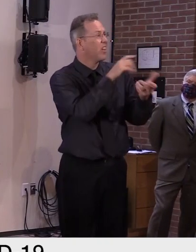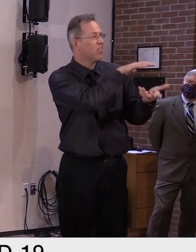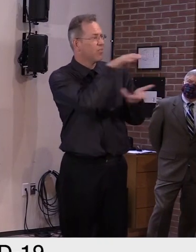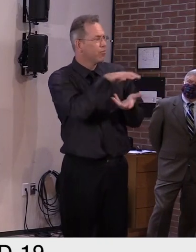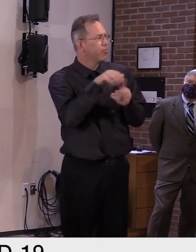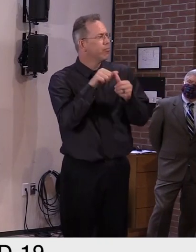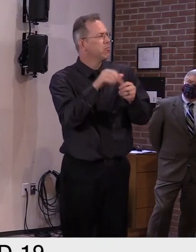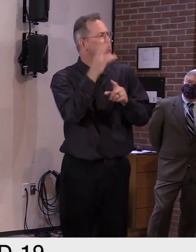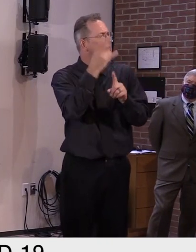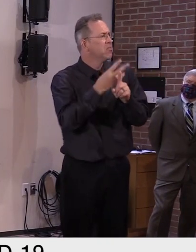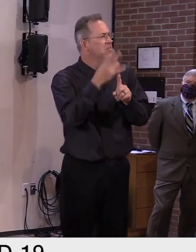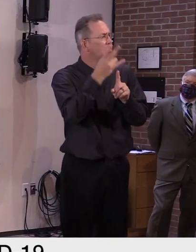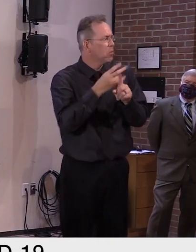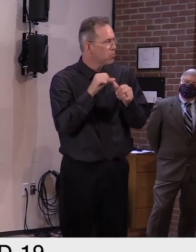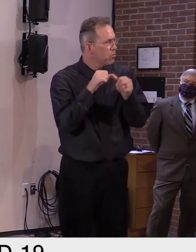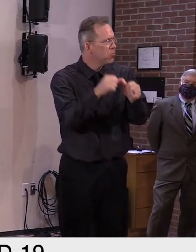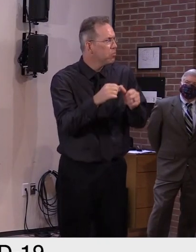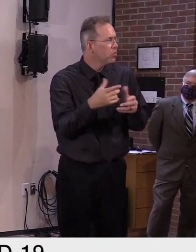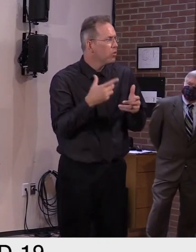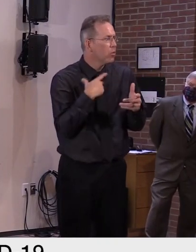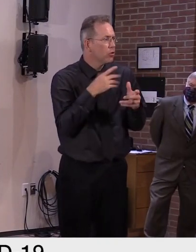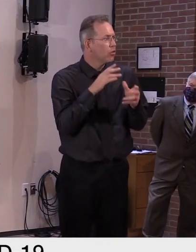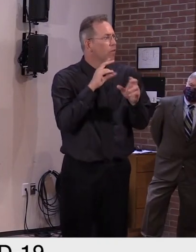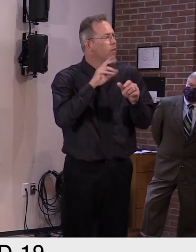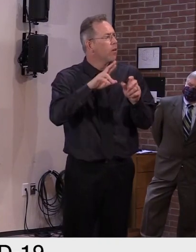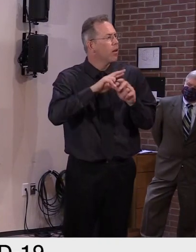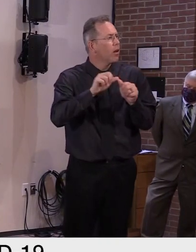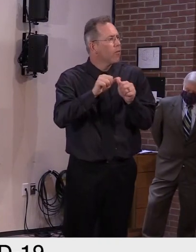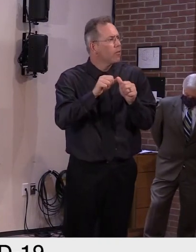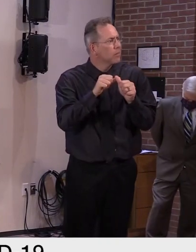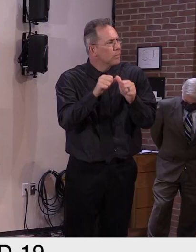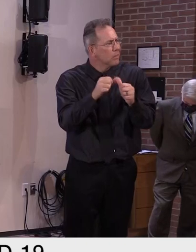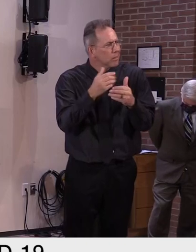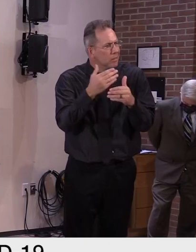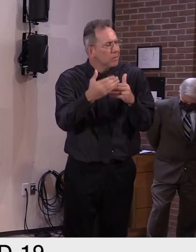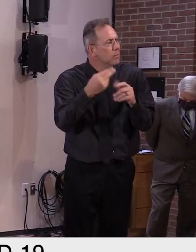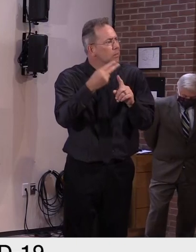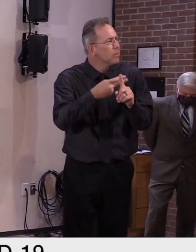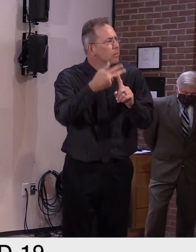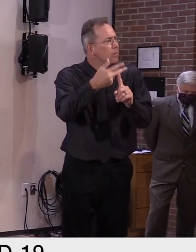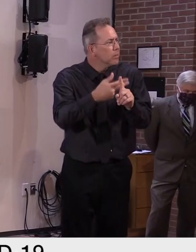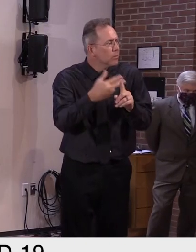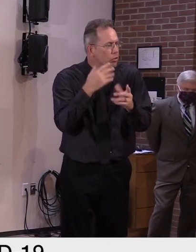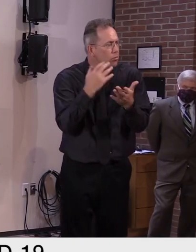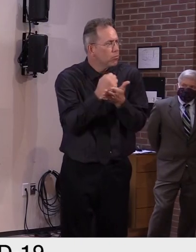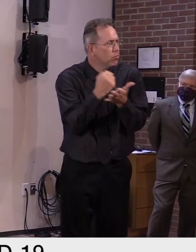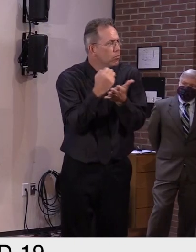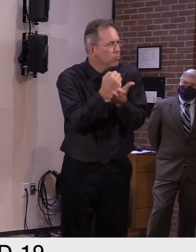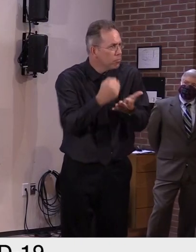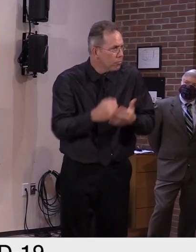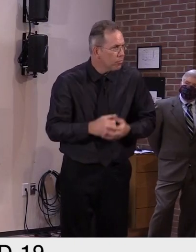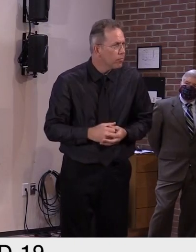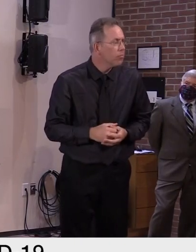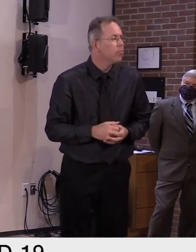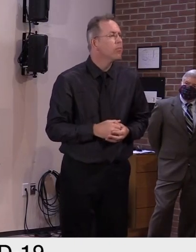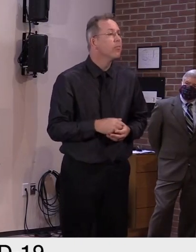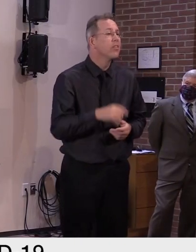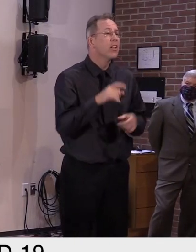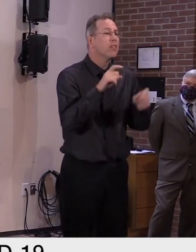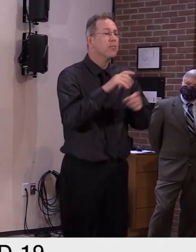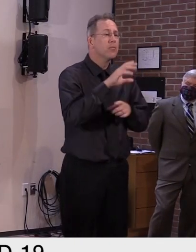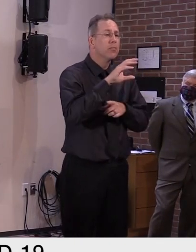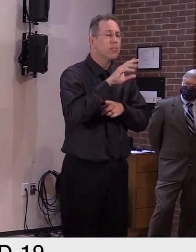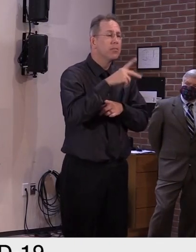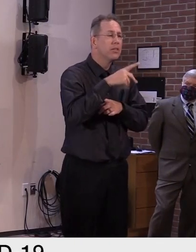to go the next 2 or 3 months. So again, we're in good shape in terms of the inventory of the gold